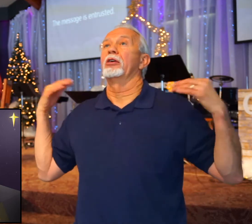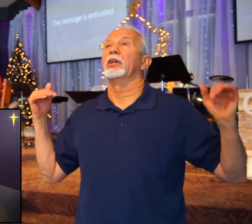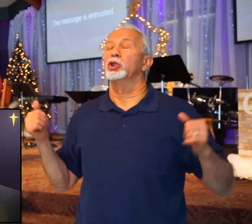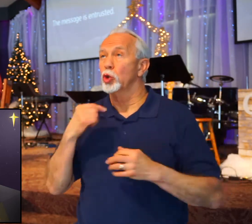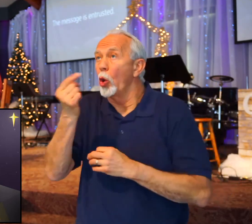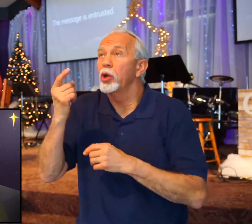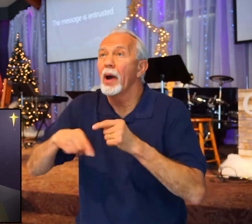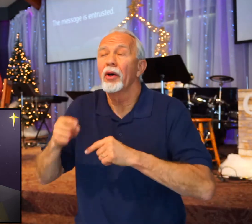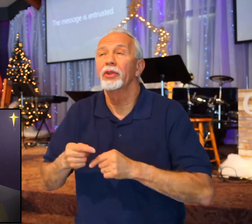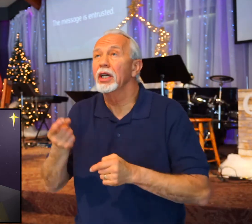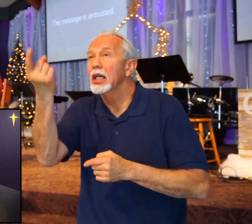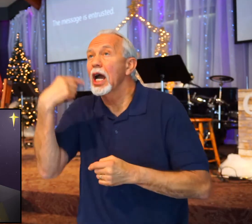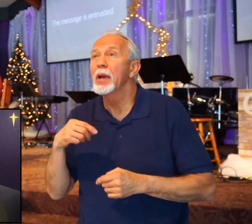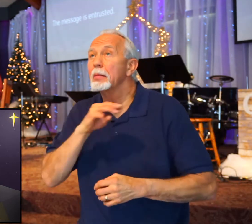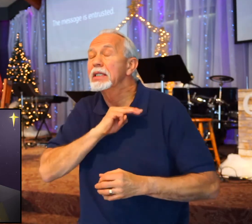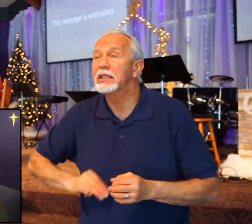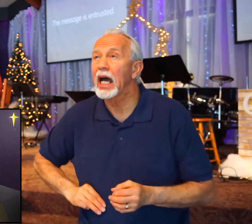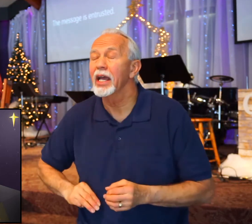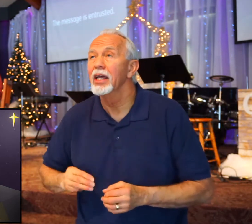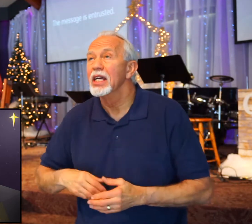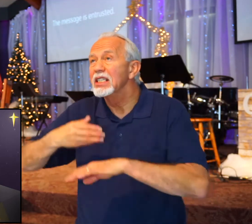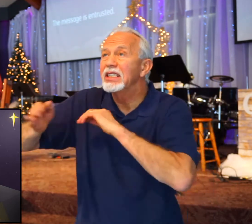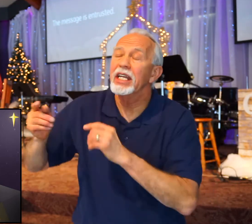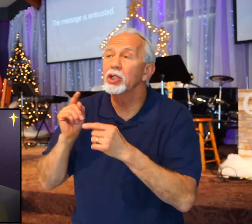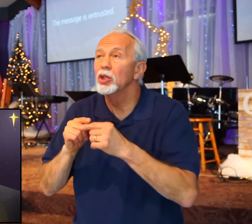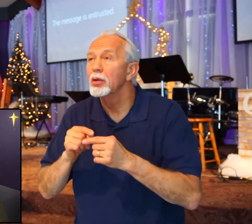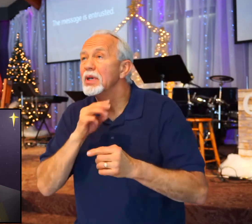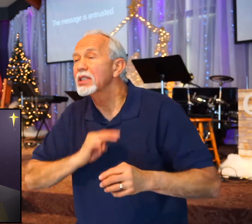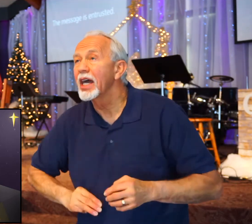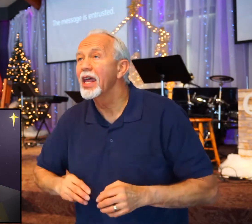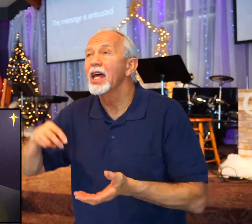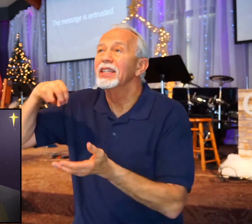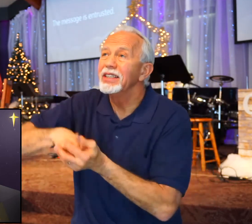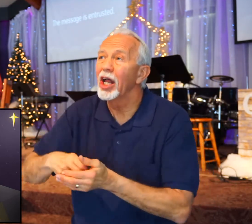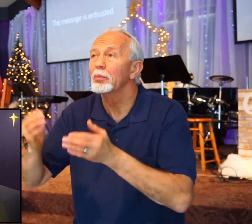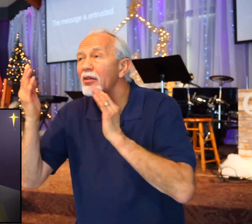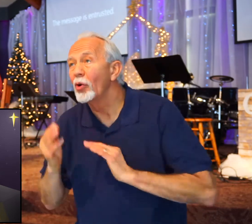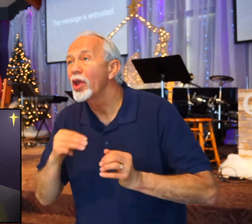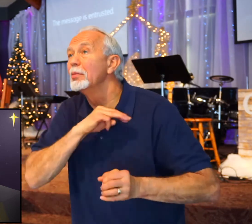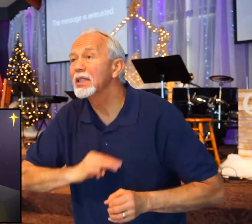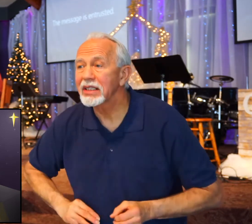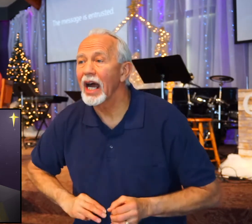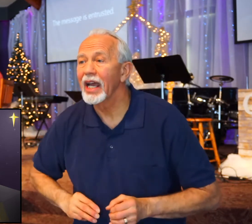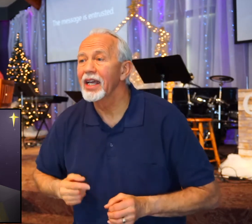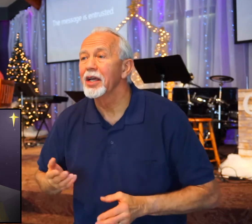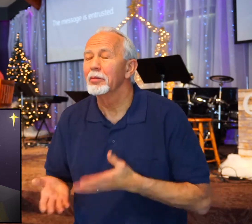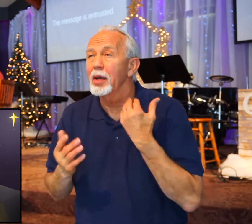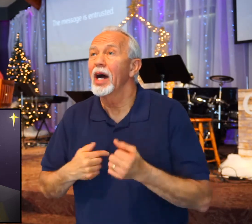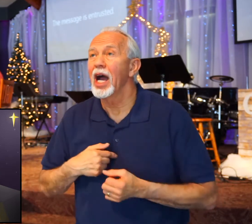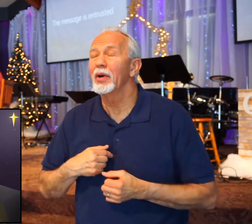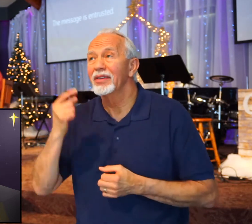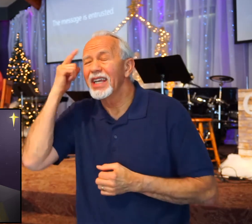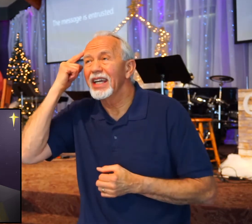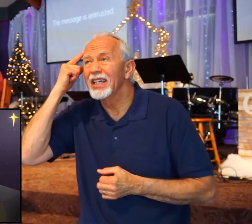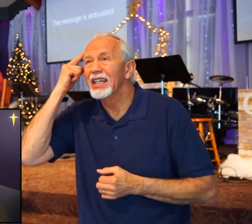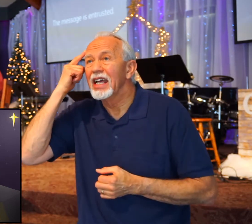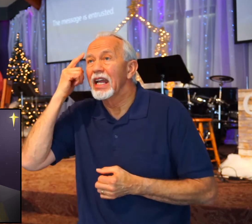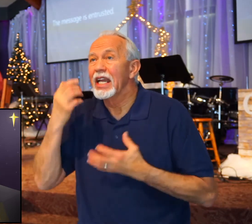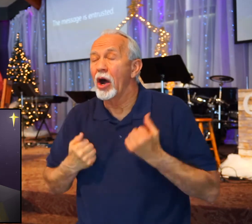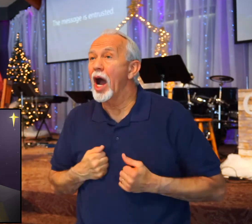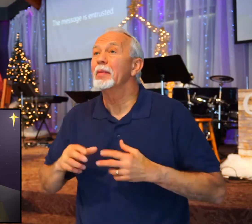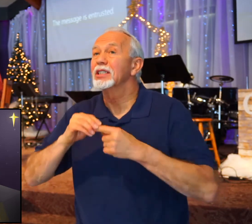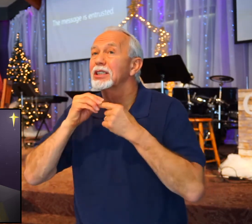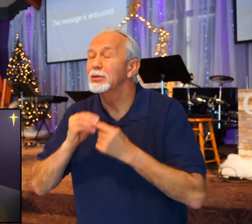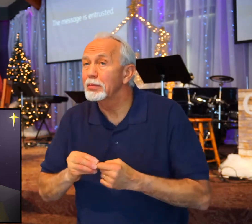the coming of the Messiah, been sent to him, knelt before him, I might assume that I am now a